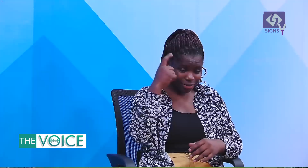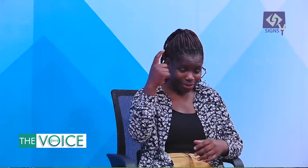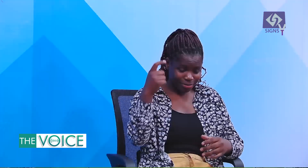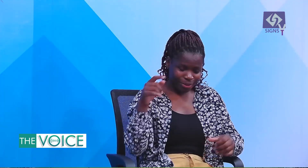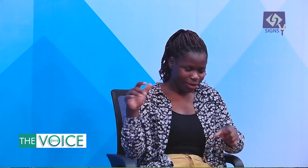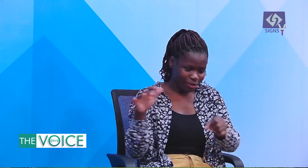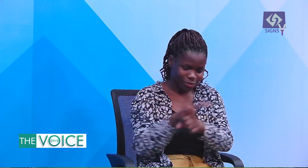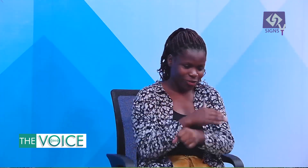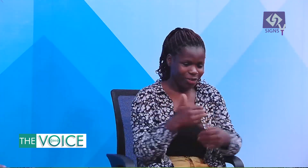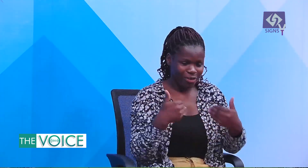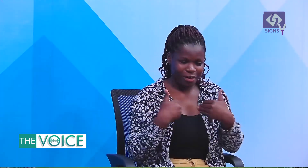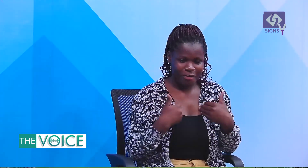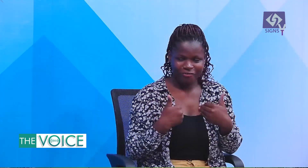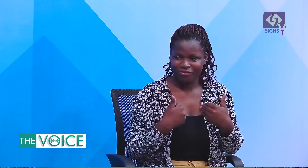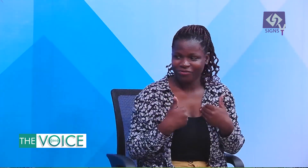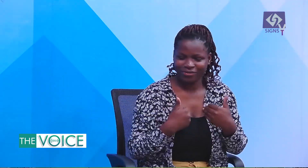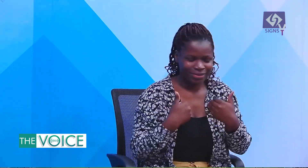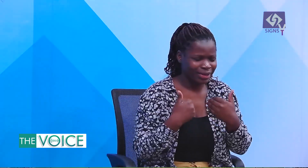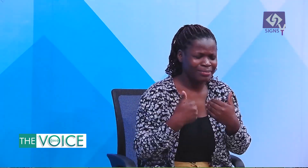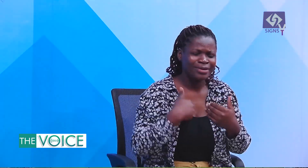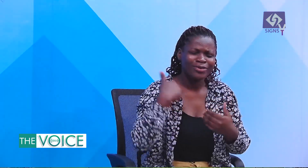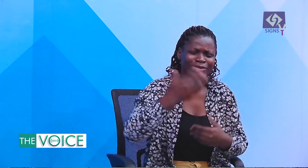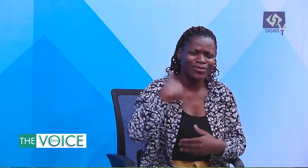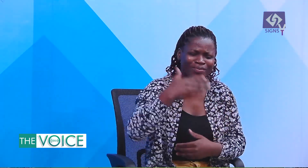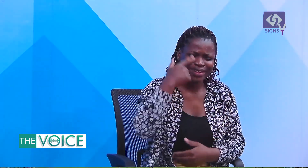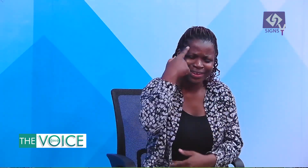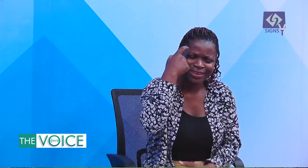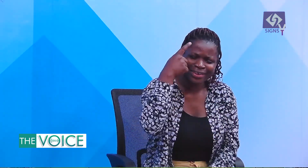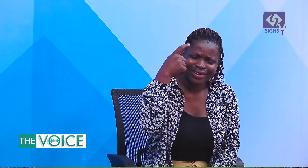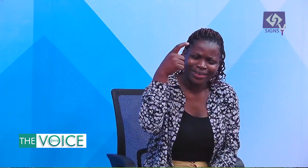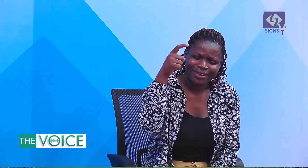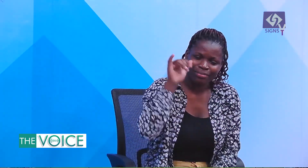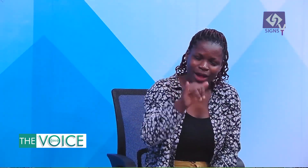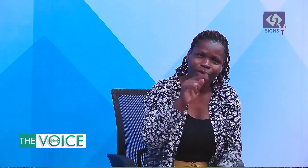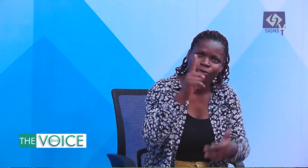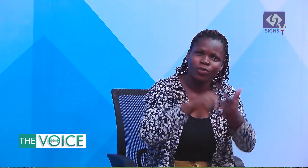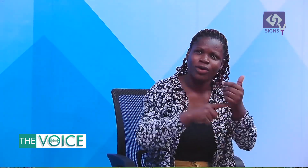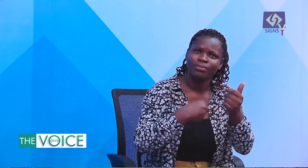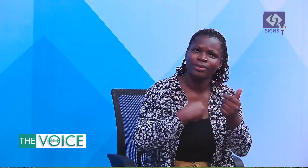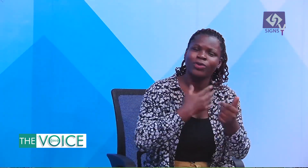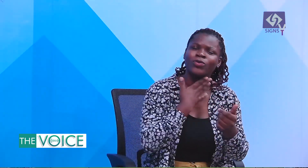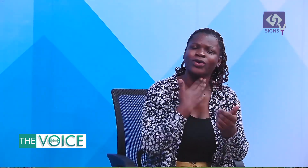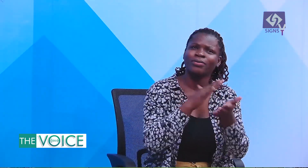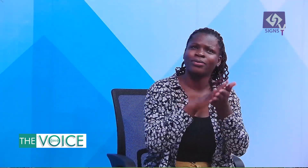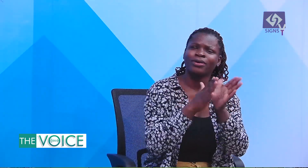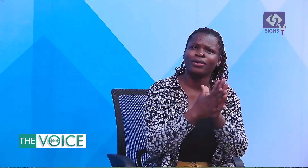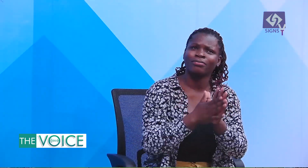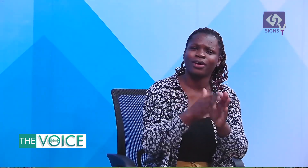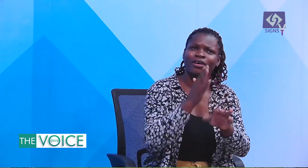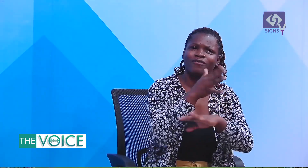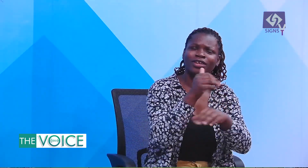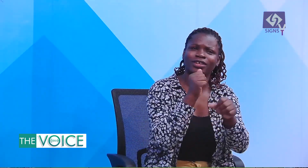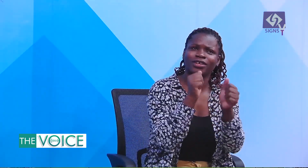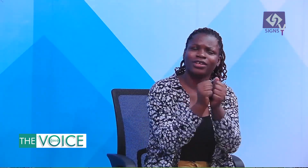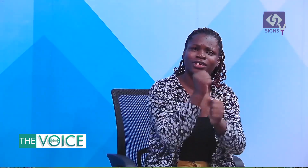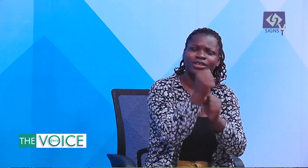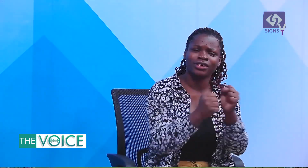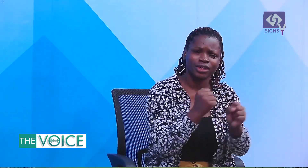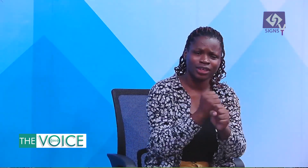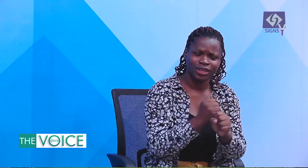Wow, that is a big dream. I really hope we can fulfill them. But for me, I'll say this dream that I have is to make